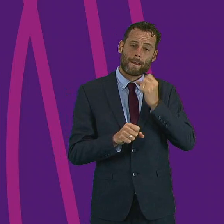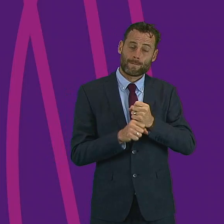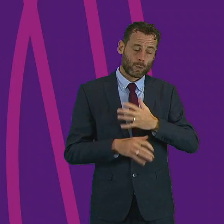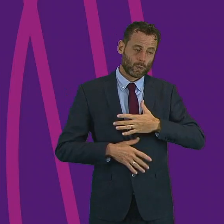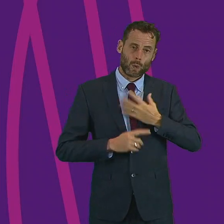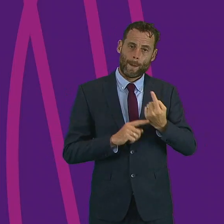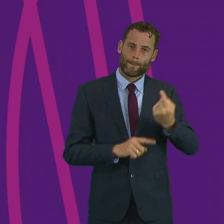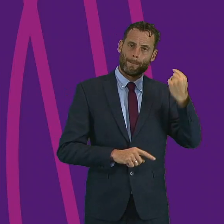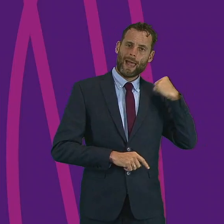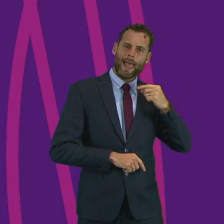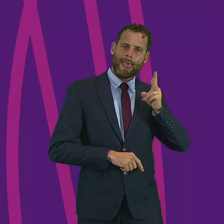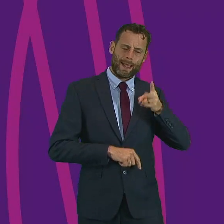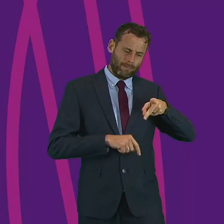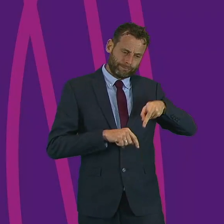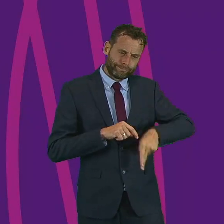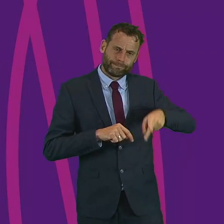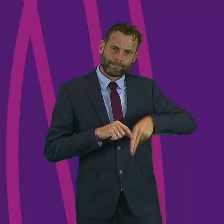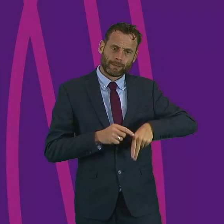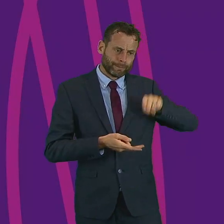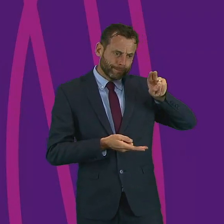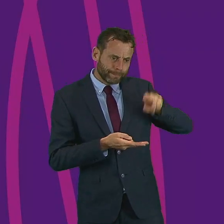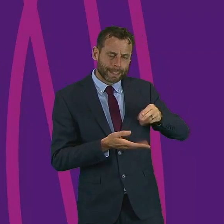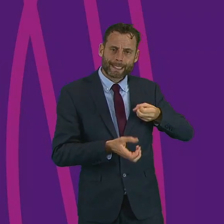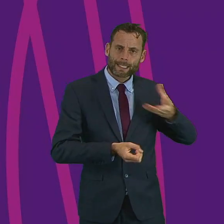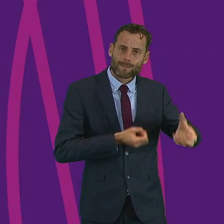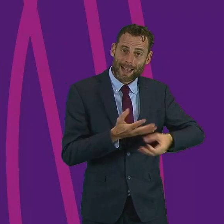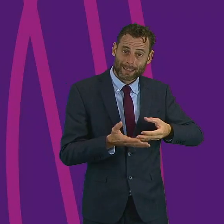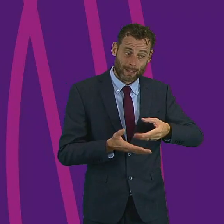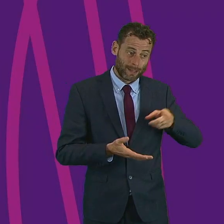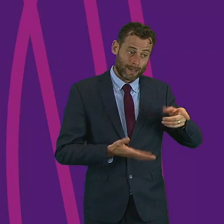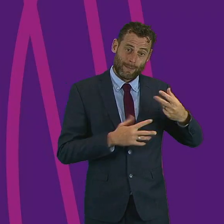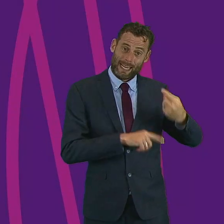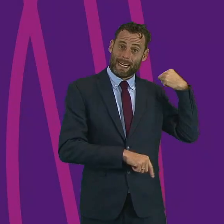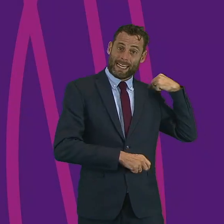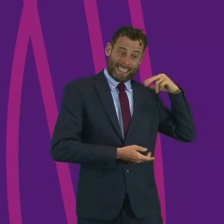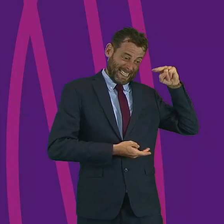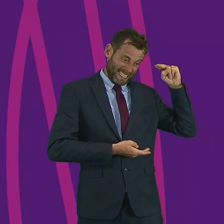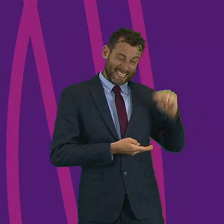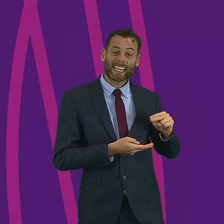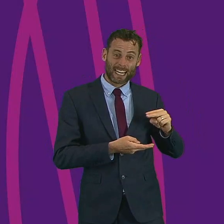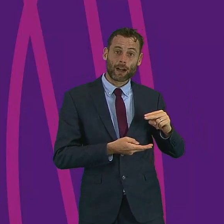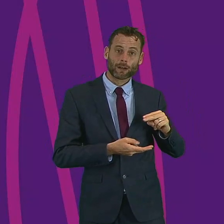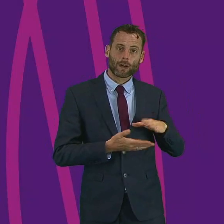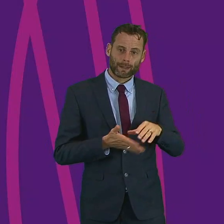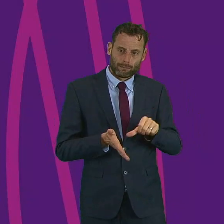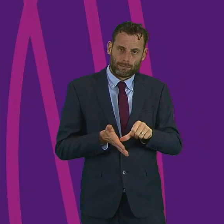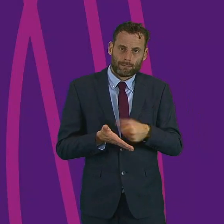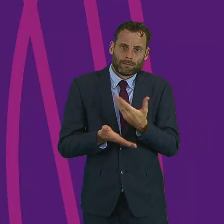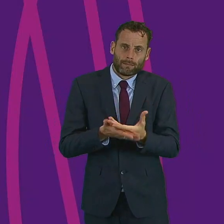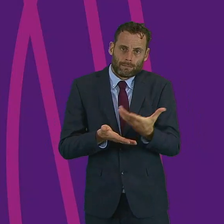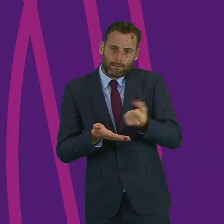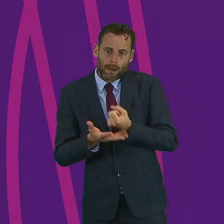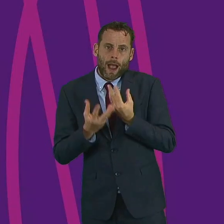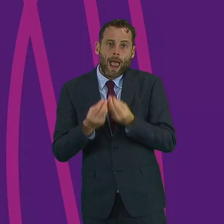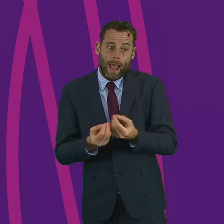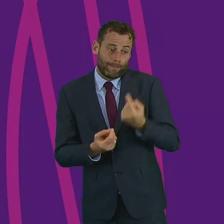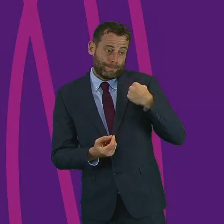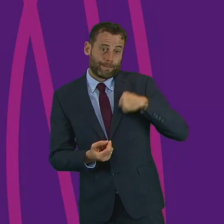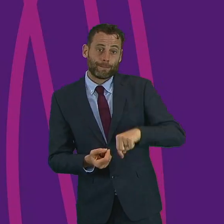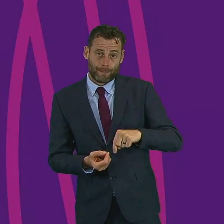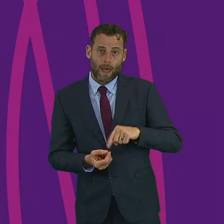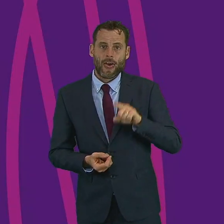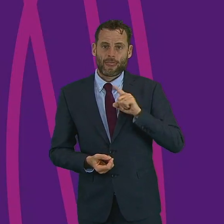parcels in the coming months? First Minister. That deeply concerns me, as I know it will concern everybody. The Scottish